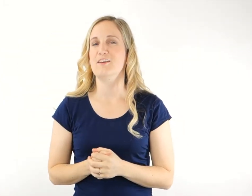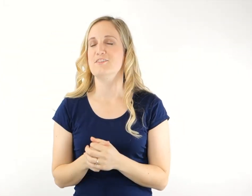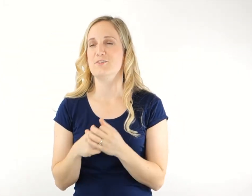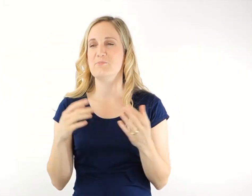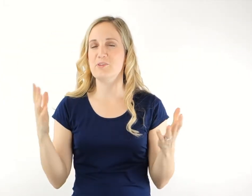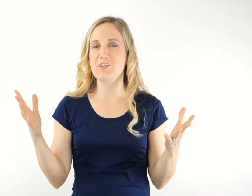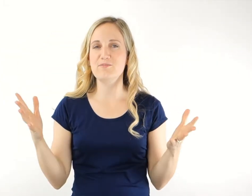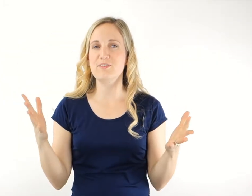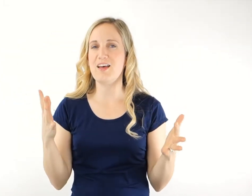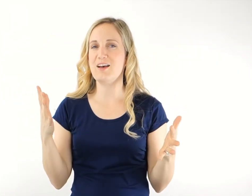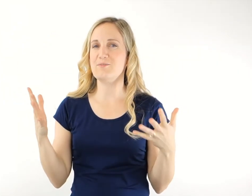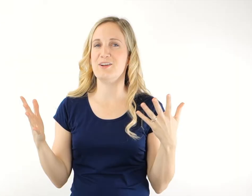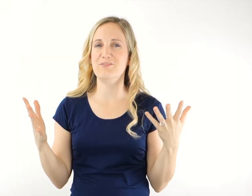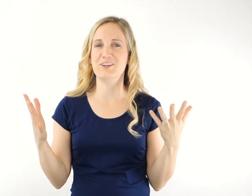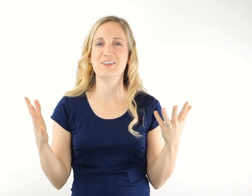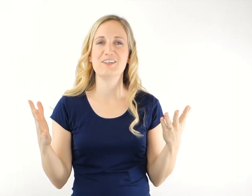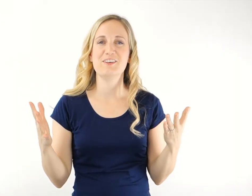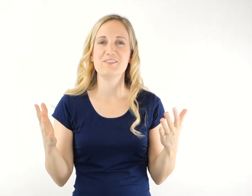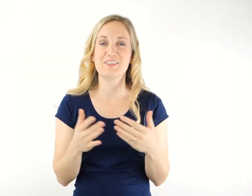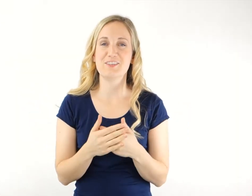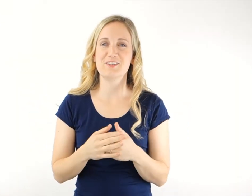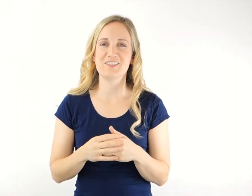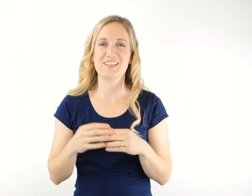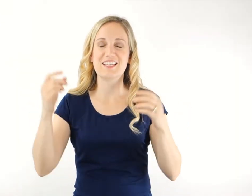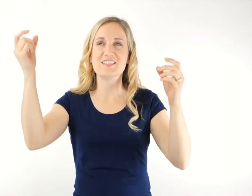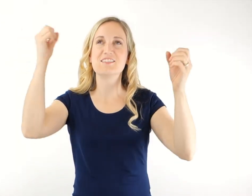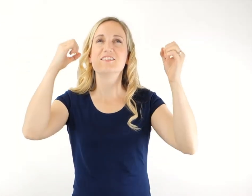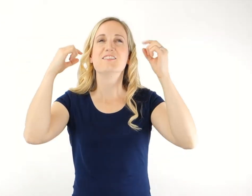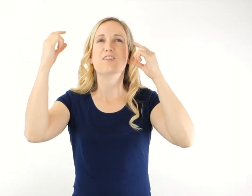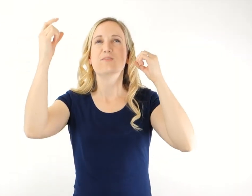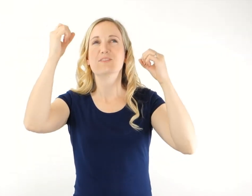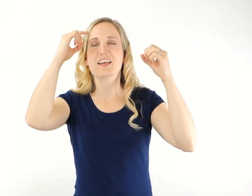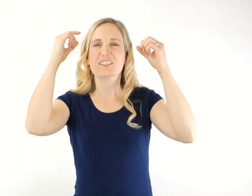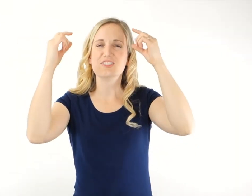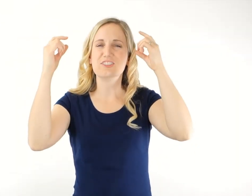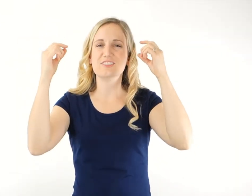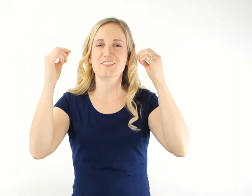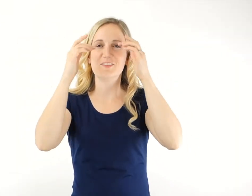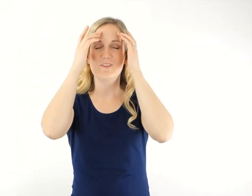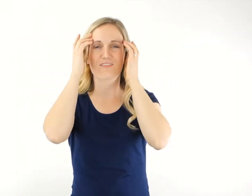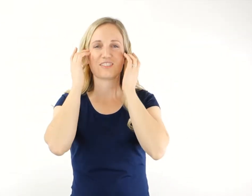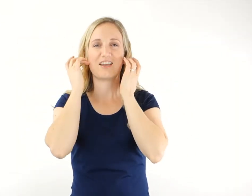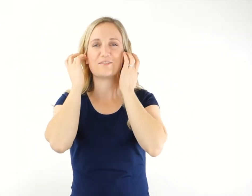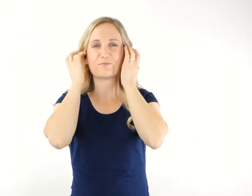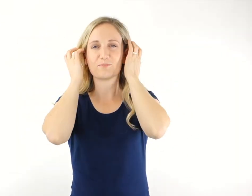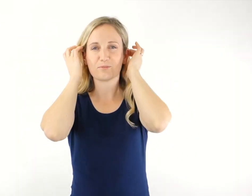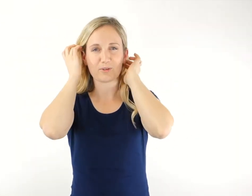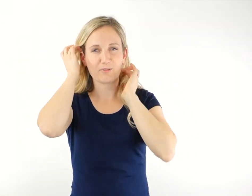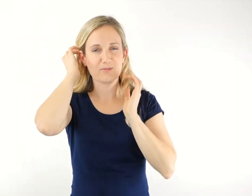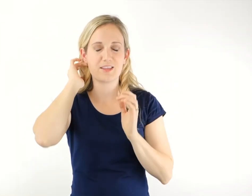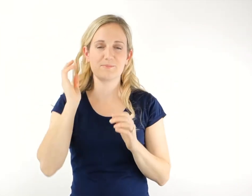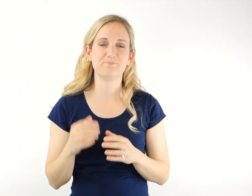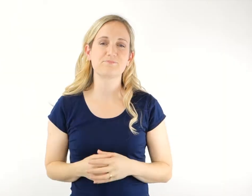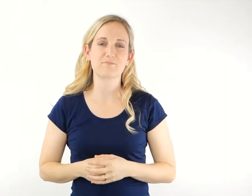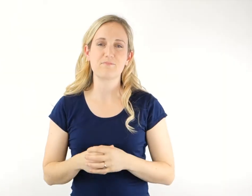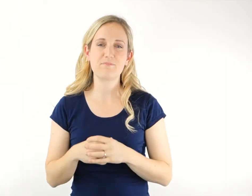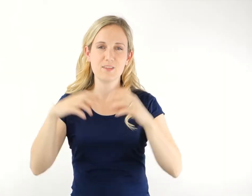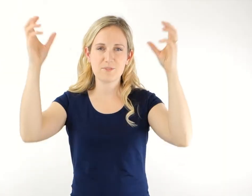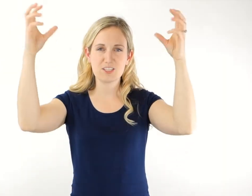So you can be creative with that, whatever you think your kids would like to learn, whatever signs would work well with them. But it's